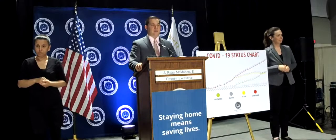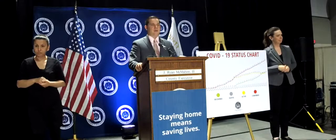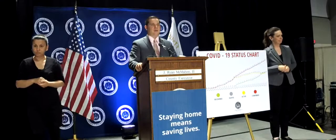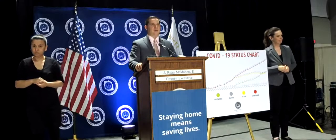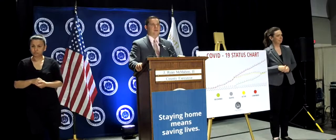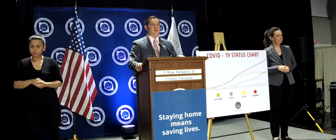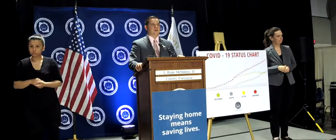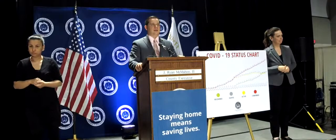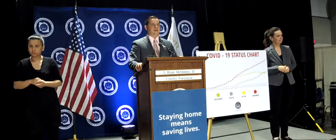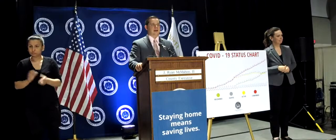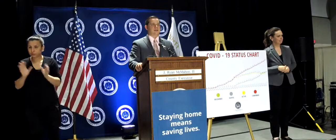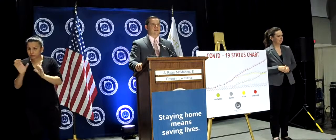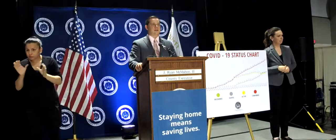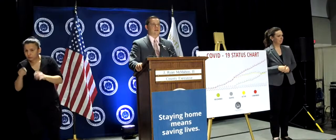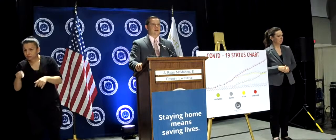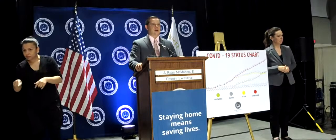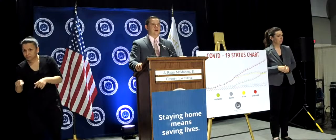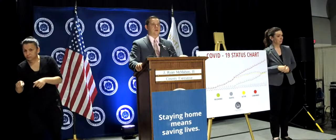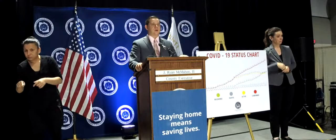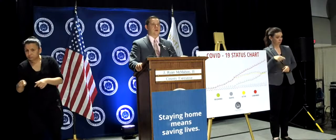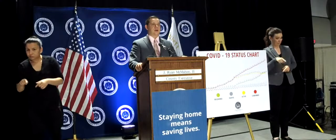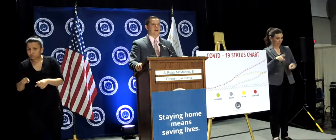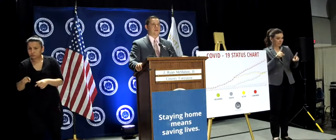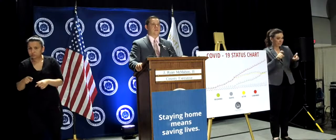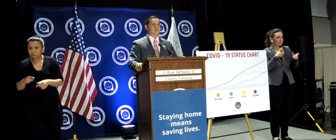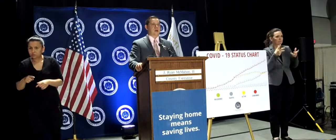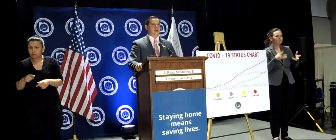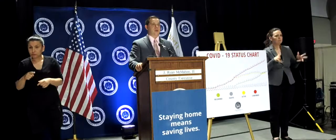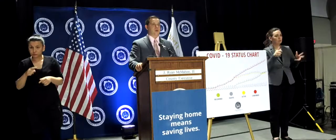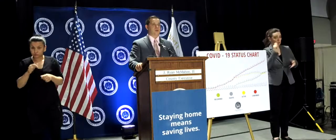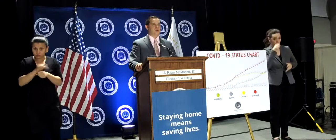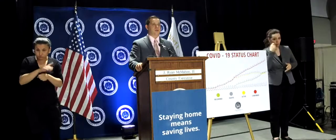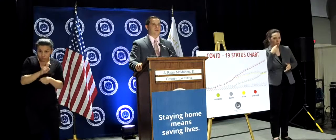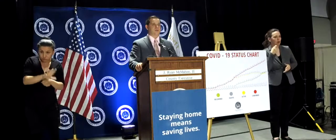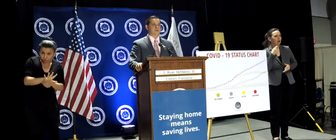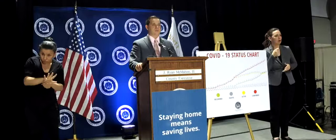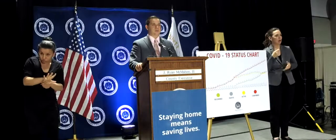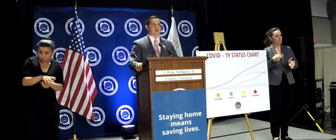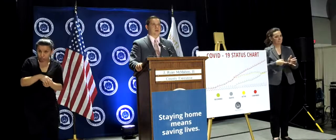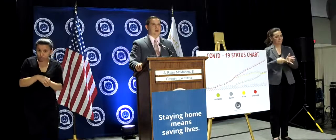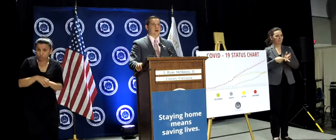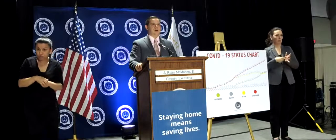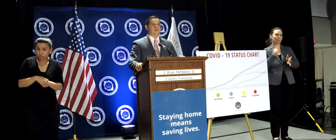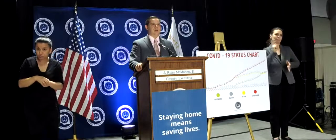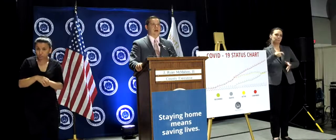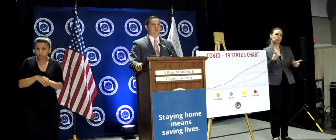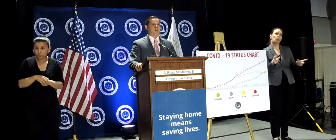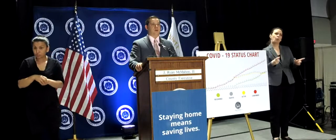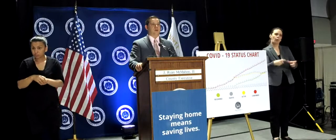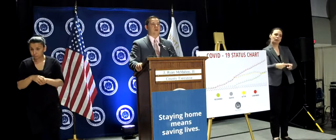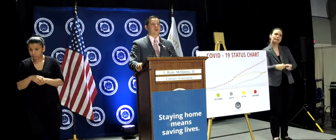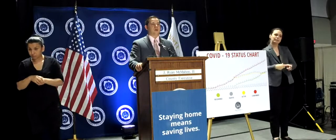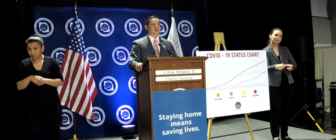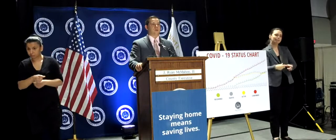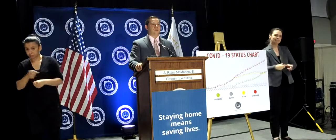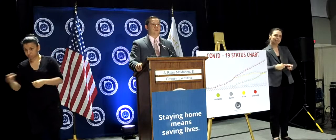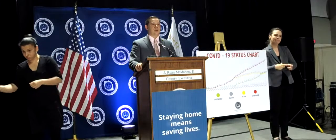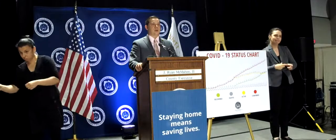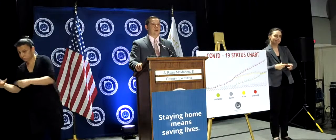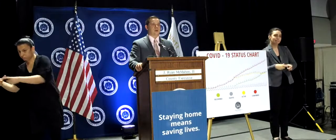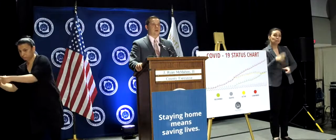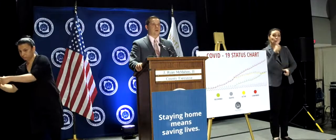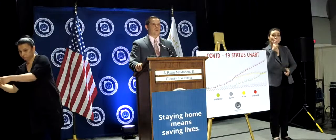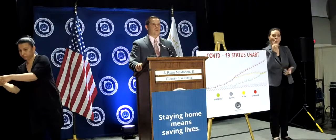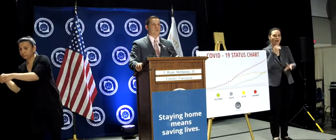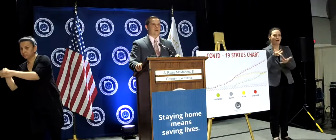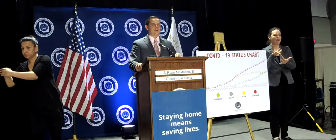a test, you are in a mandatory quarantine. From that point, you